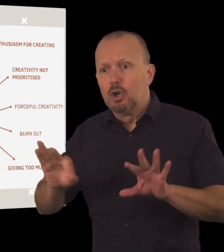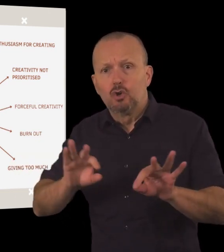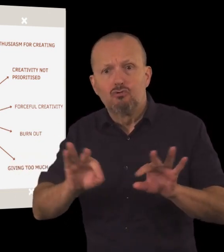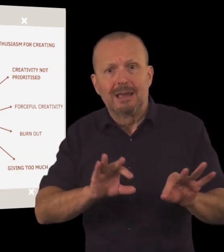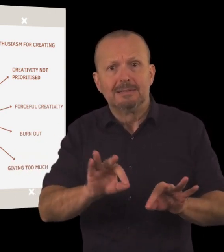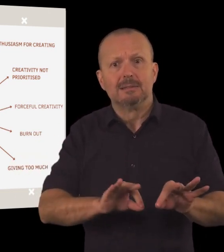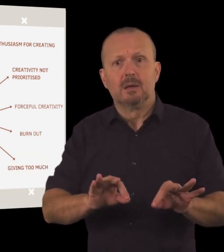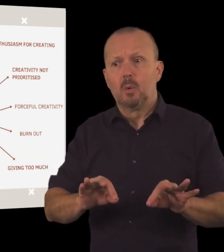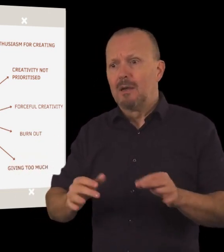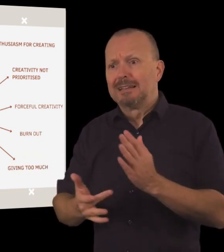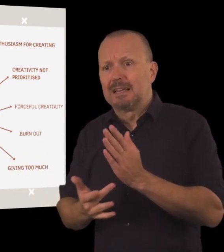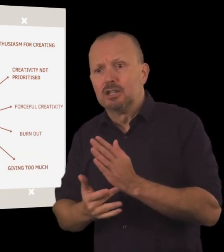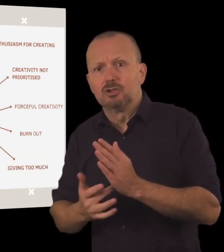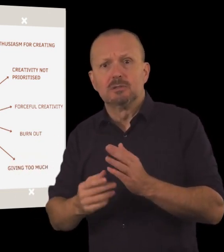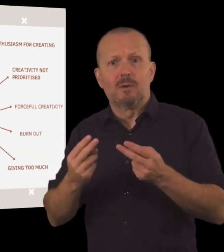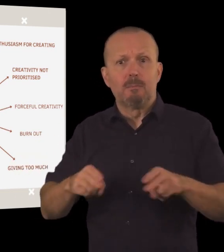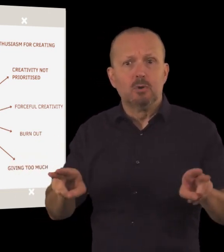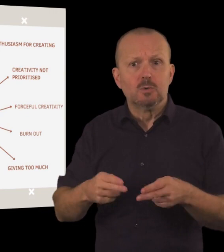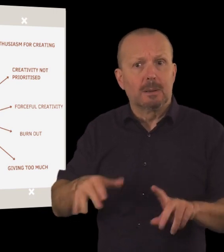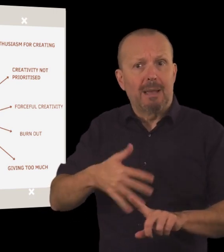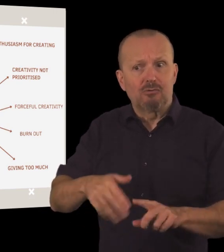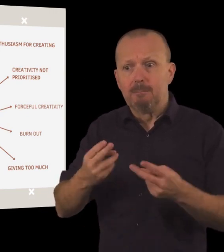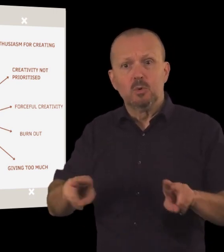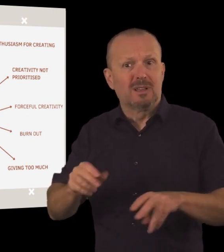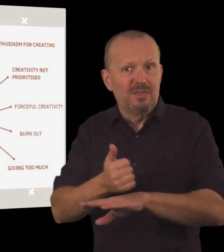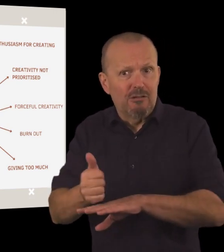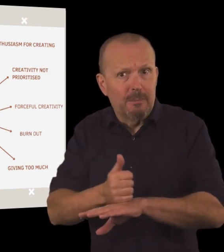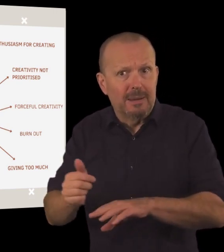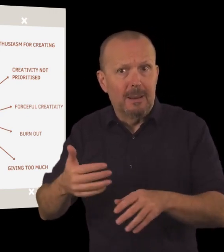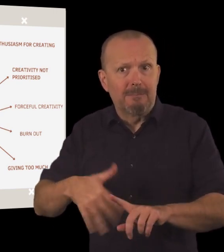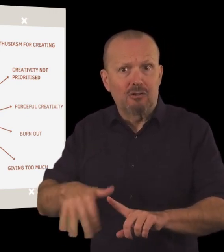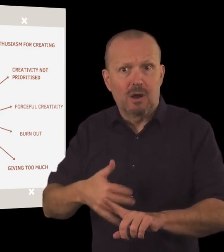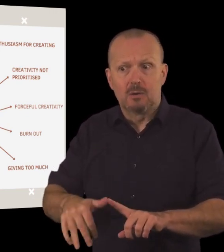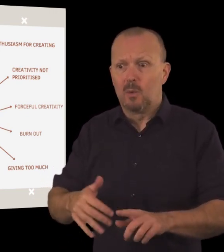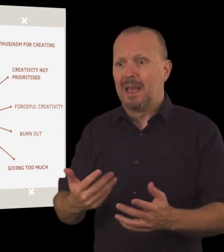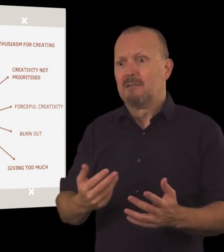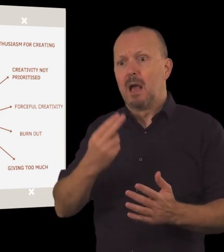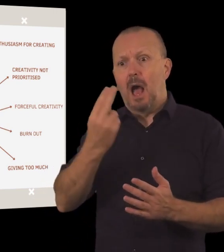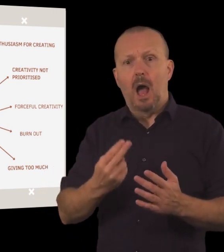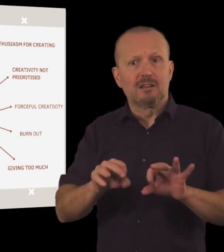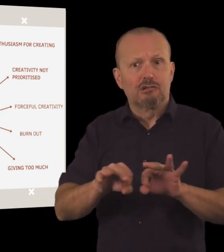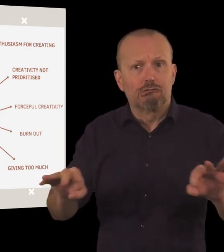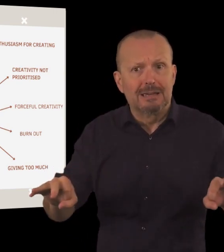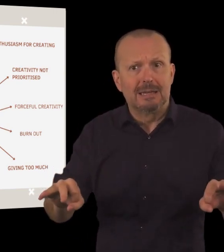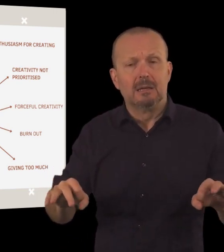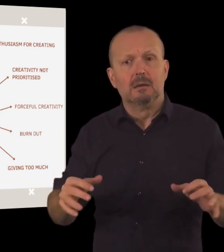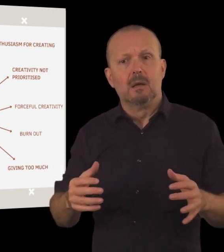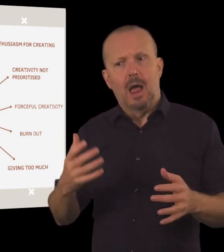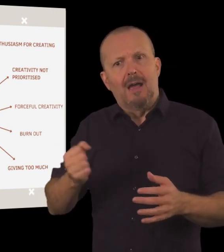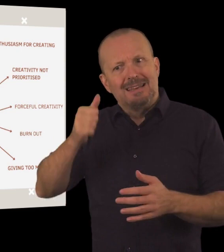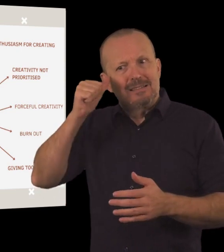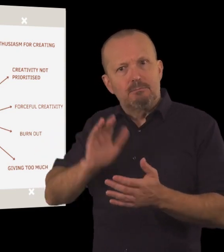we've been art technicians, we have music backgrounds, music therapy backgrounds, we have art degrees, we've